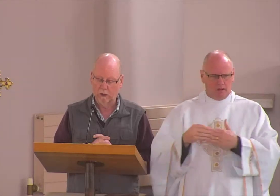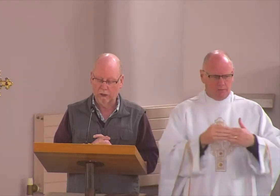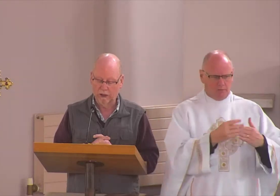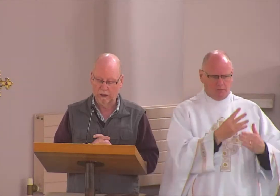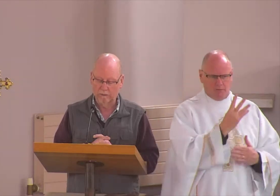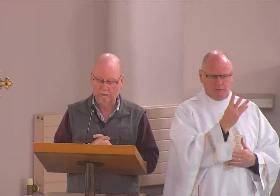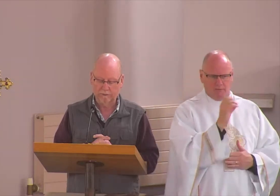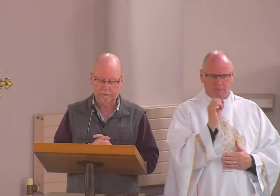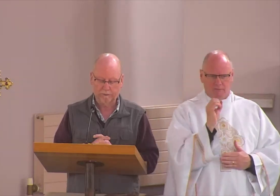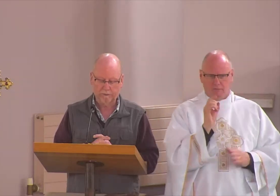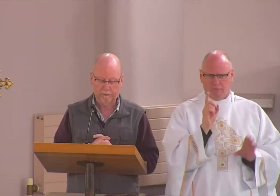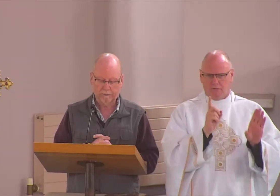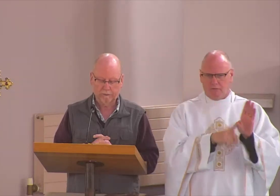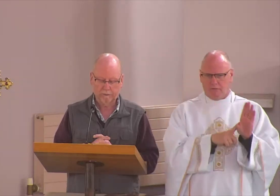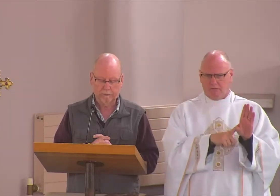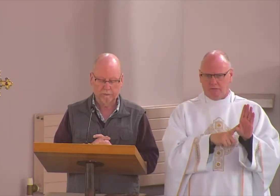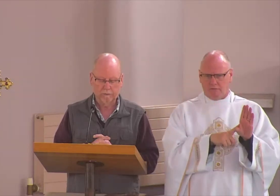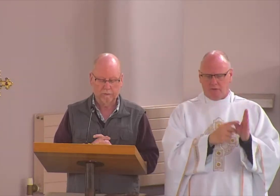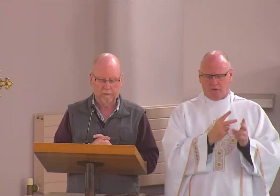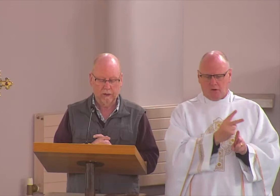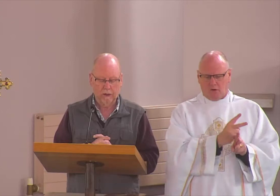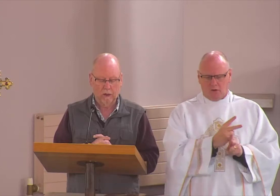the wilderness.